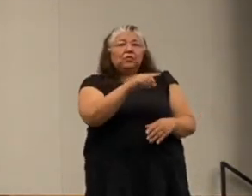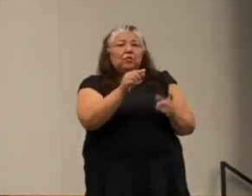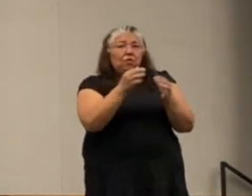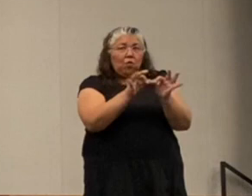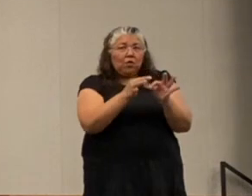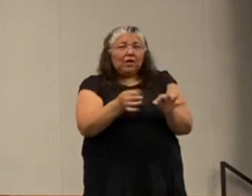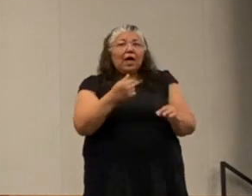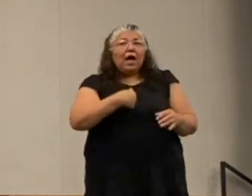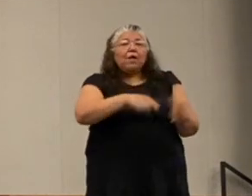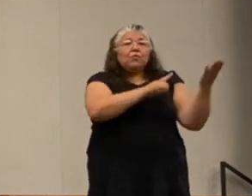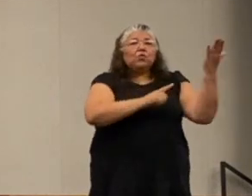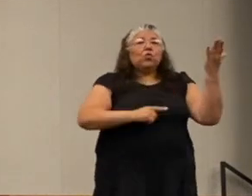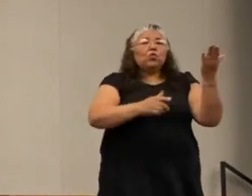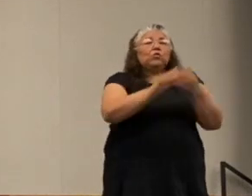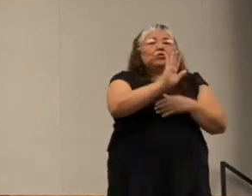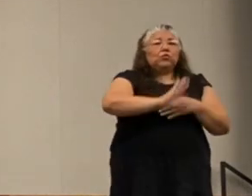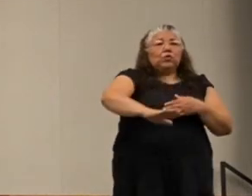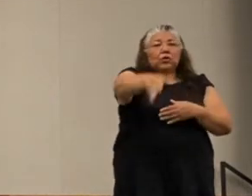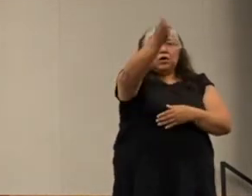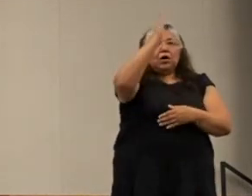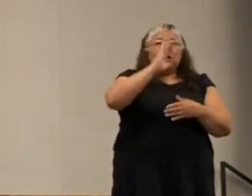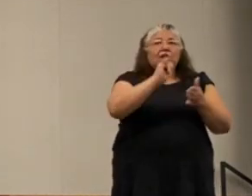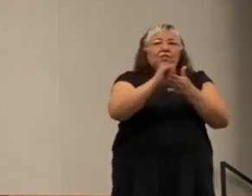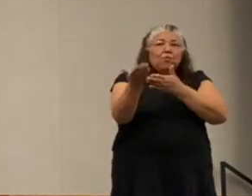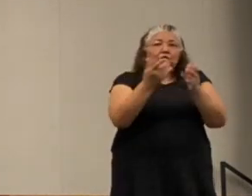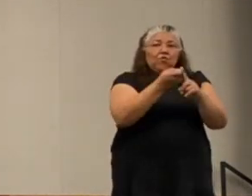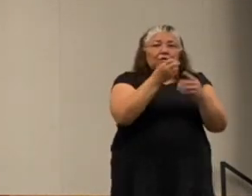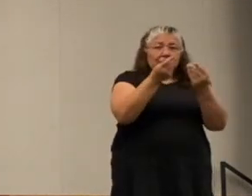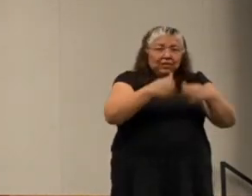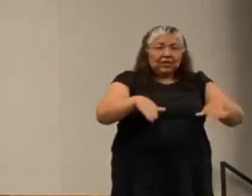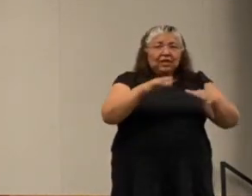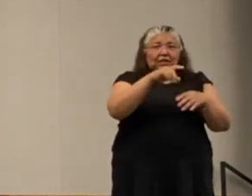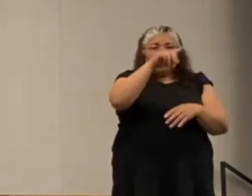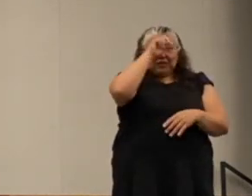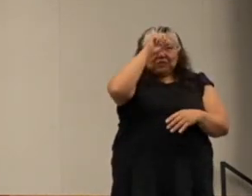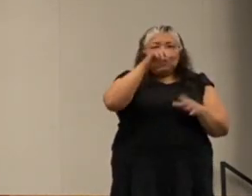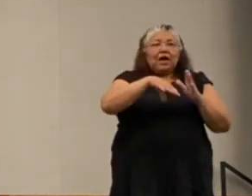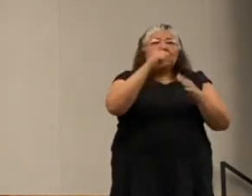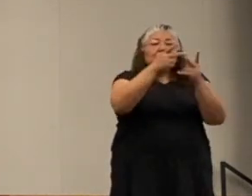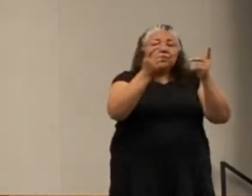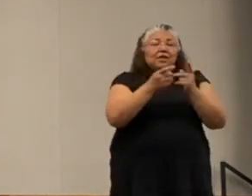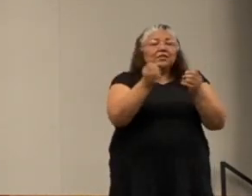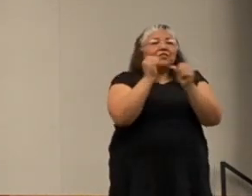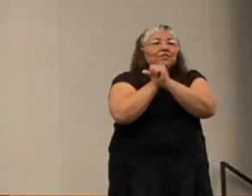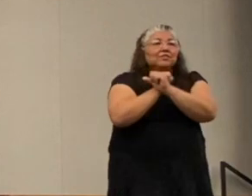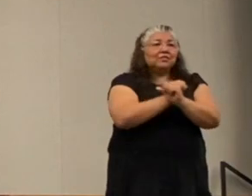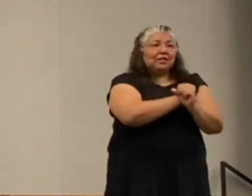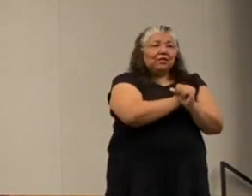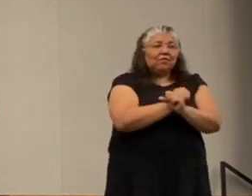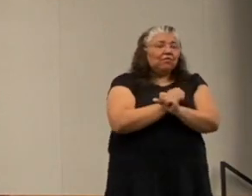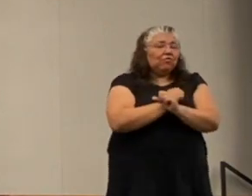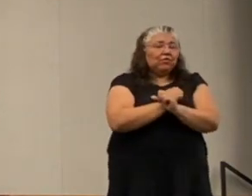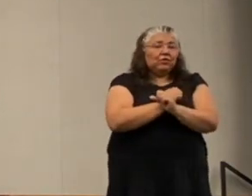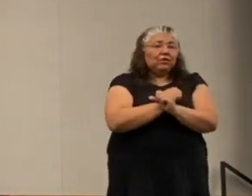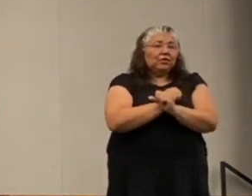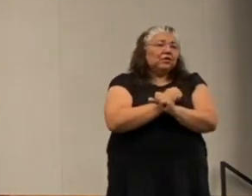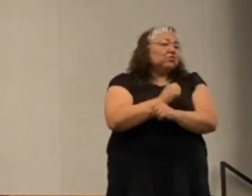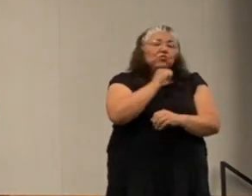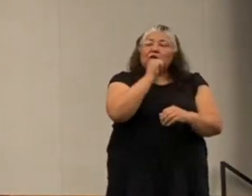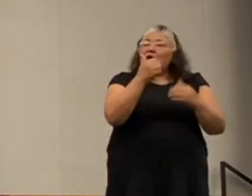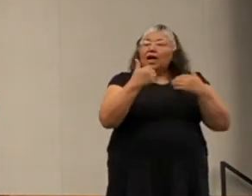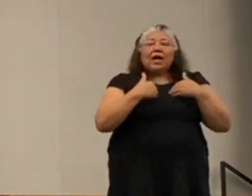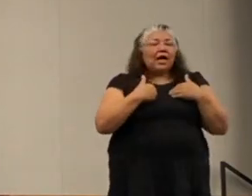Lord your God who brought you out of the land of Egypt, out of the place of slavery. Do not have other